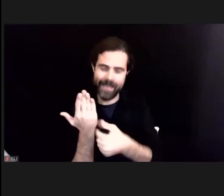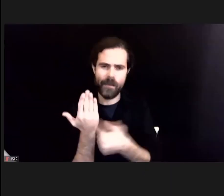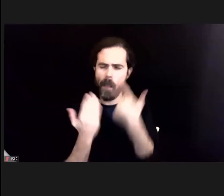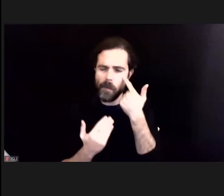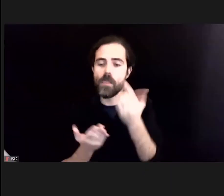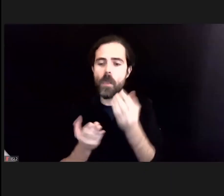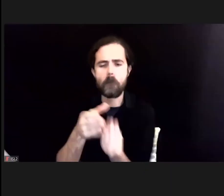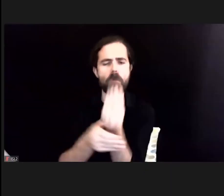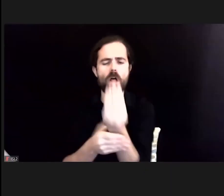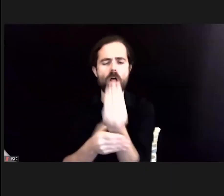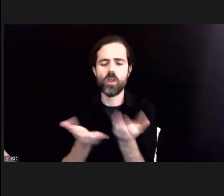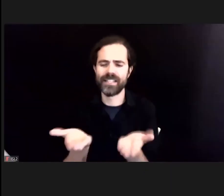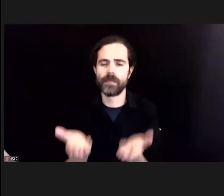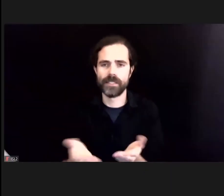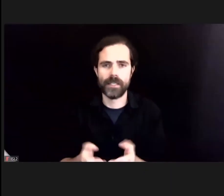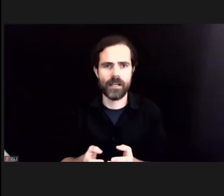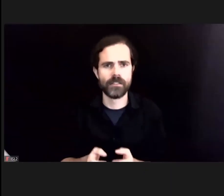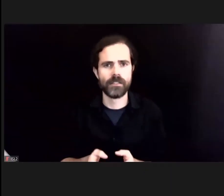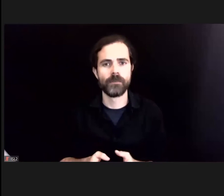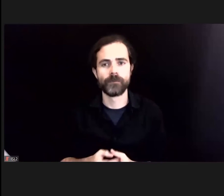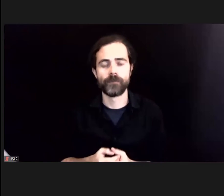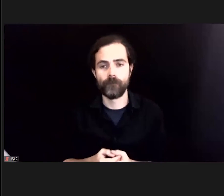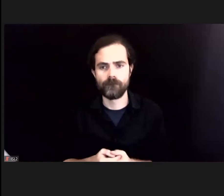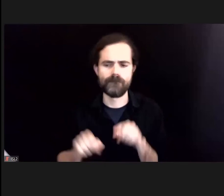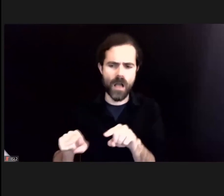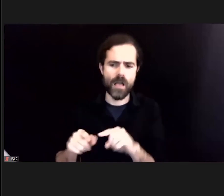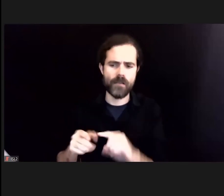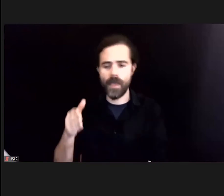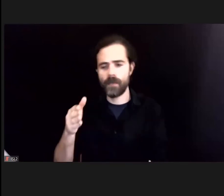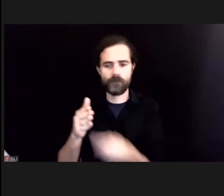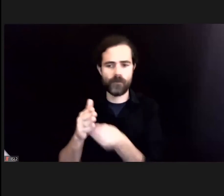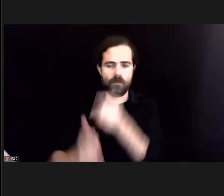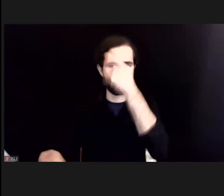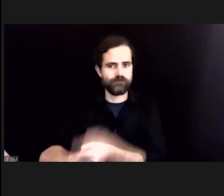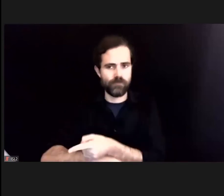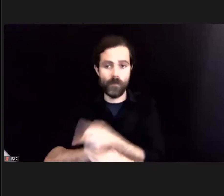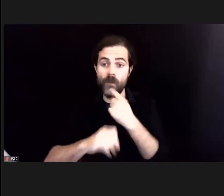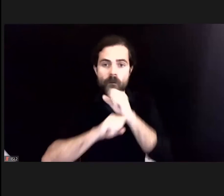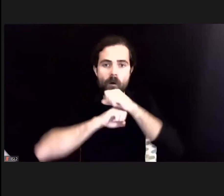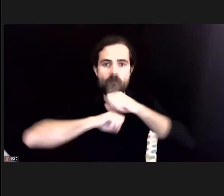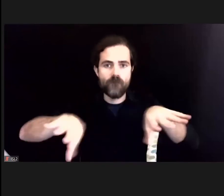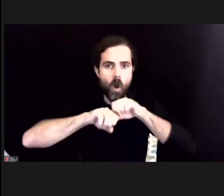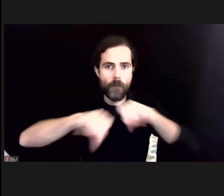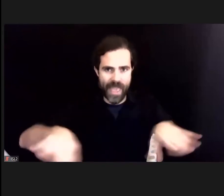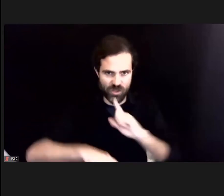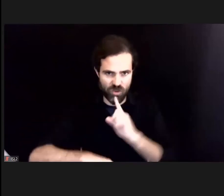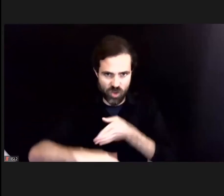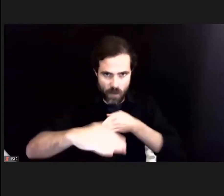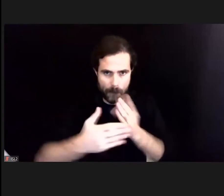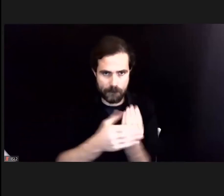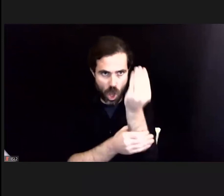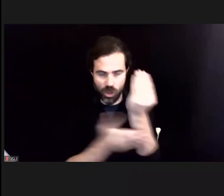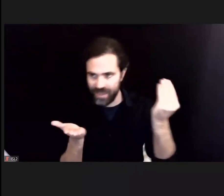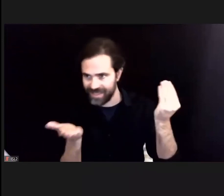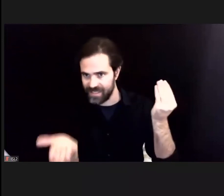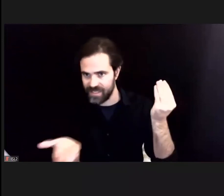services, there is always the provision of information about the product and the service, and also about the